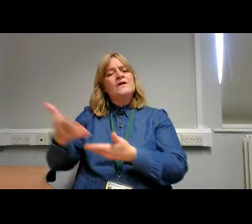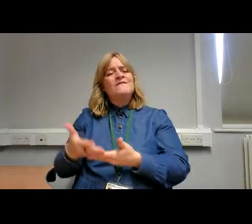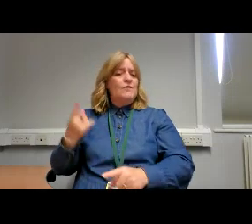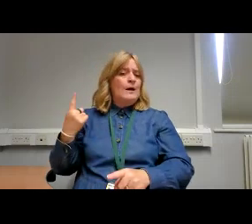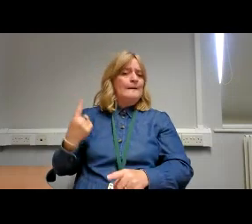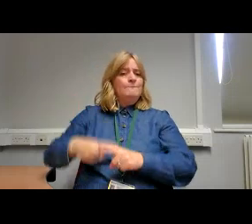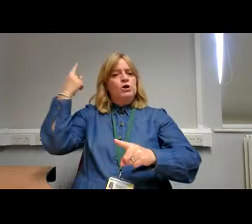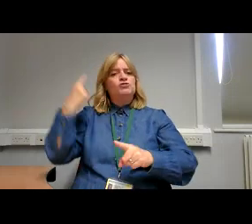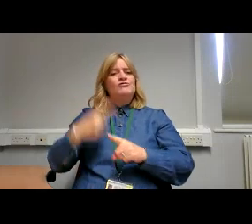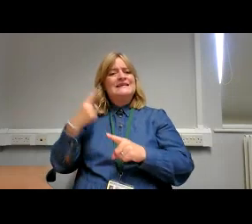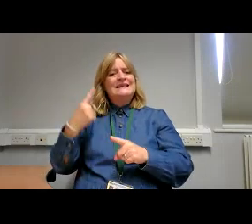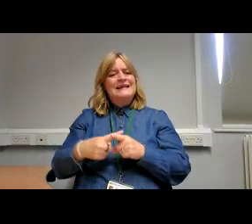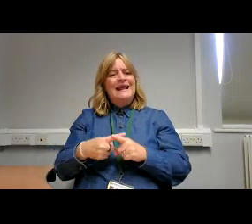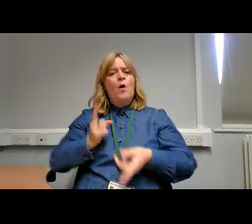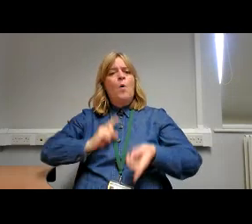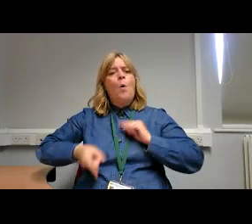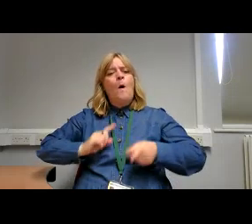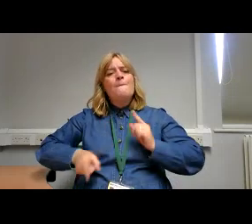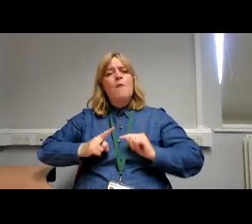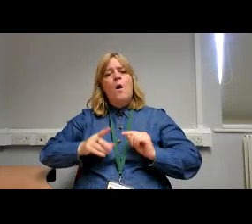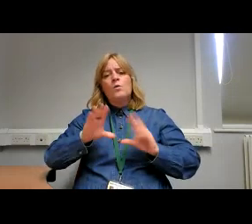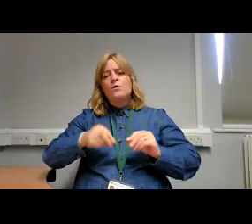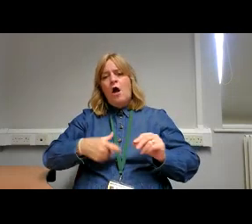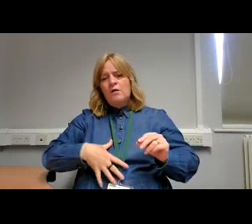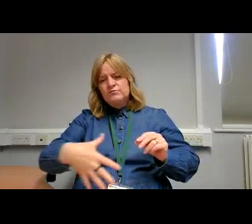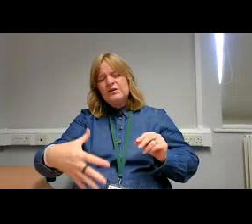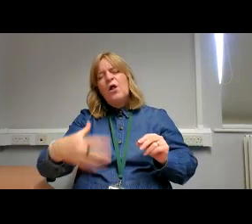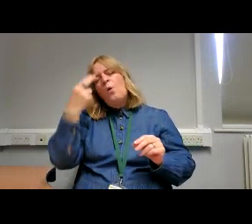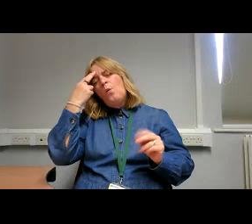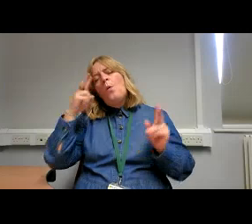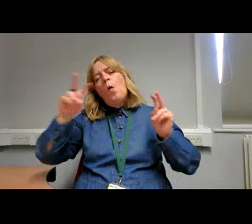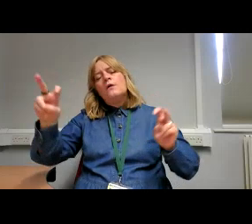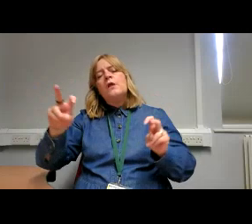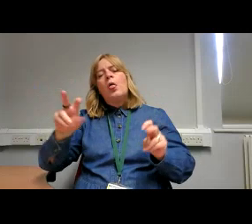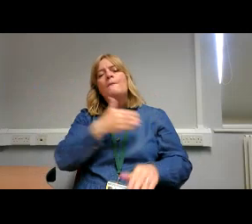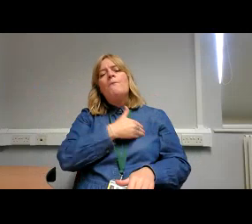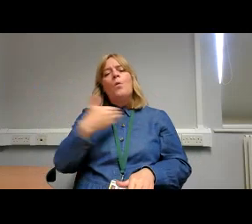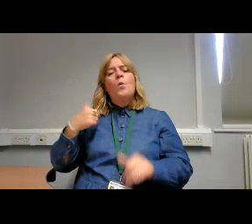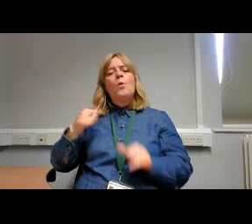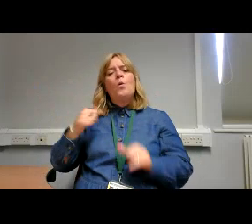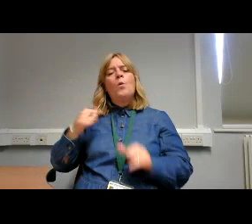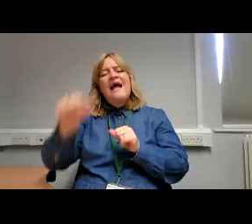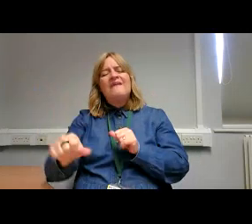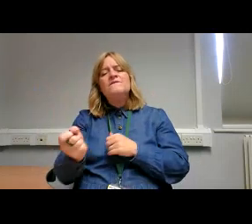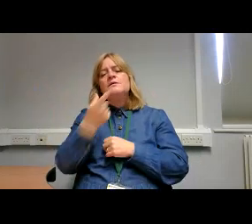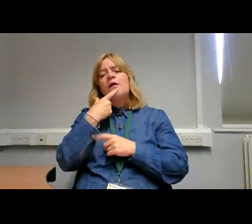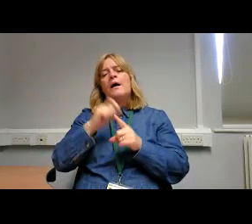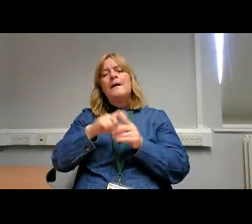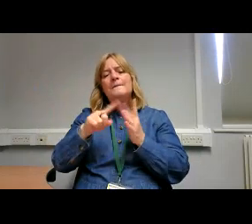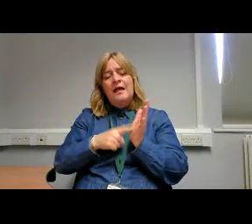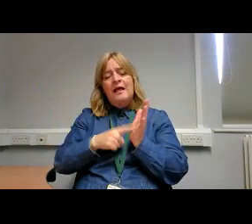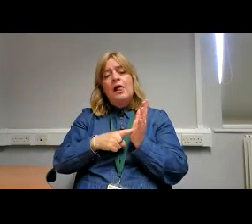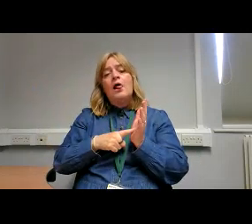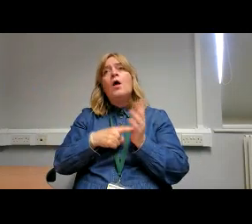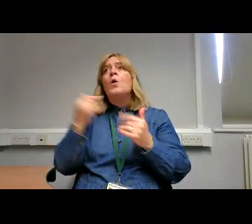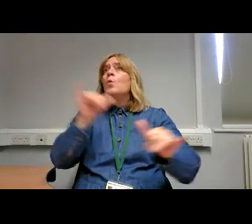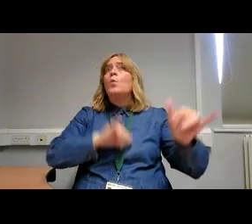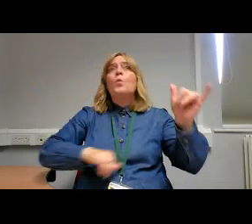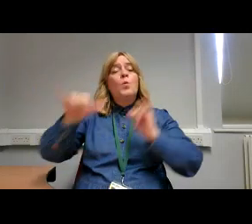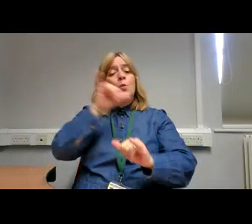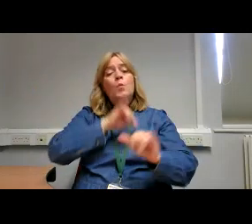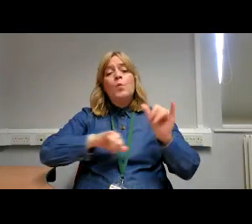hormonal contraception, or what's commonly known as the morning after pill. Pharmacies offering that service are listed on the DCHS